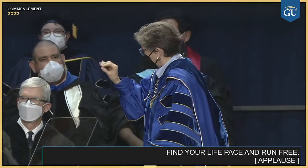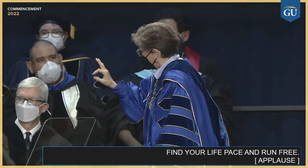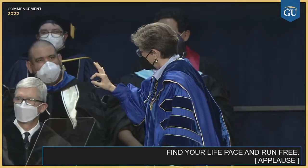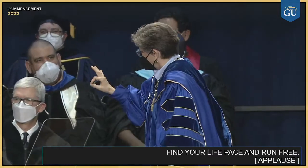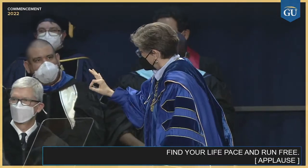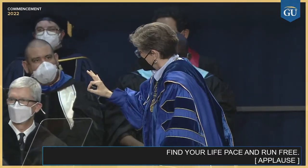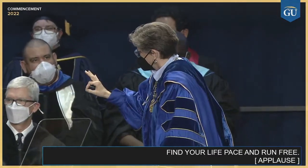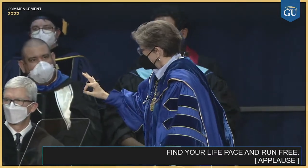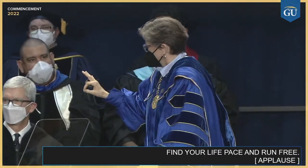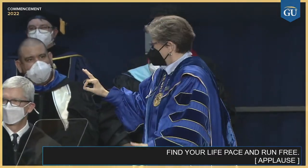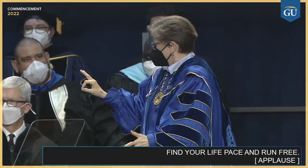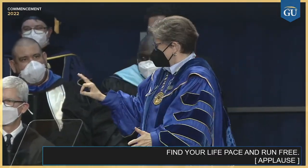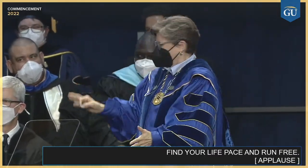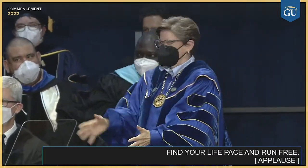Thank you, Dr. Ridloff.